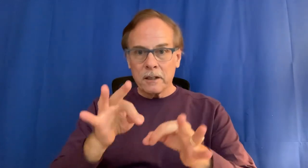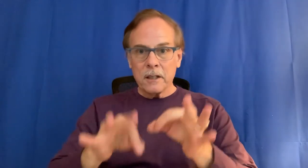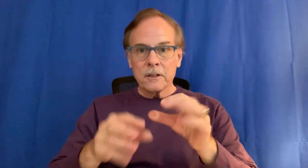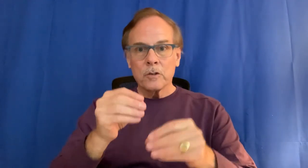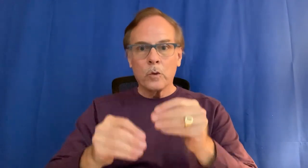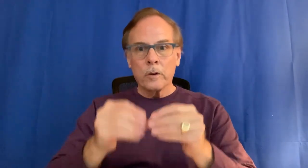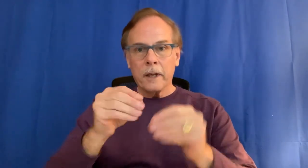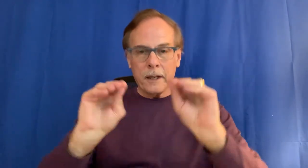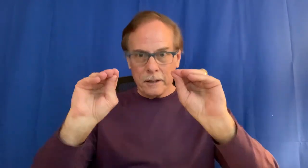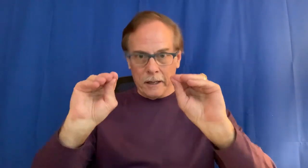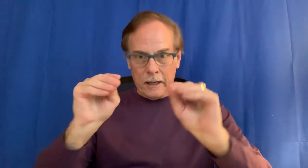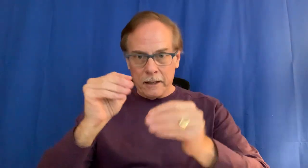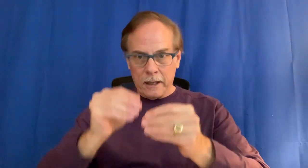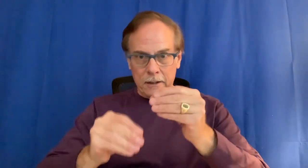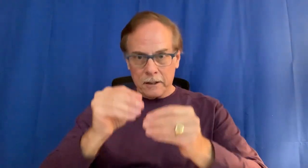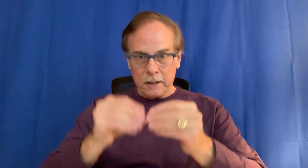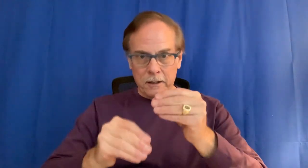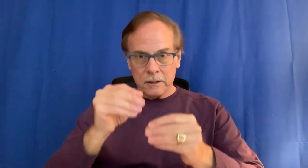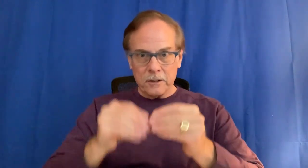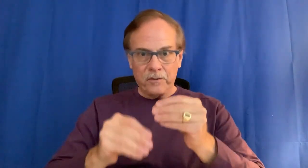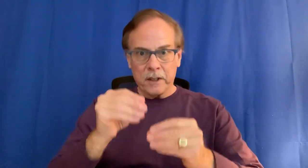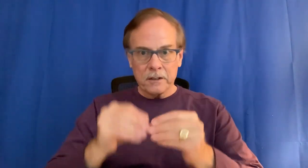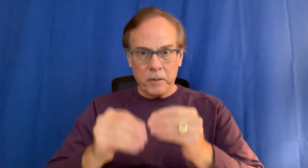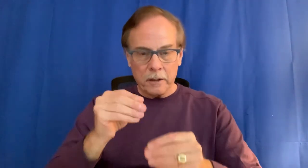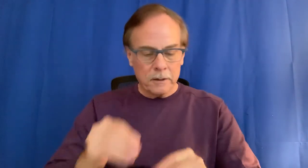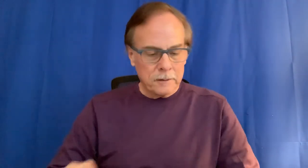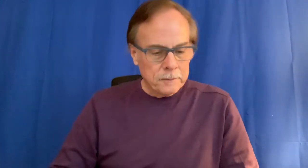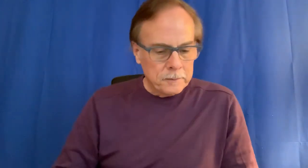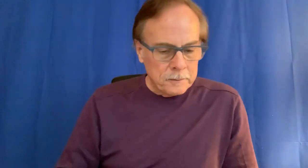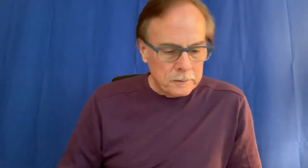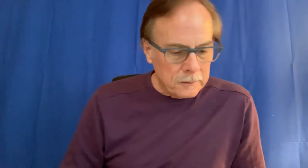this, or the hands like this, to fix something.